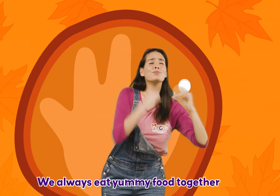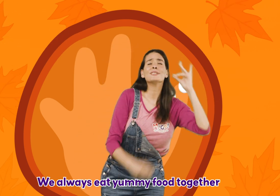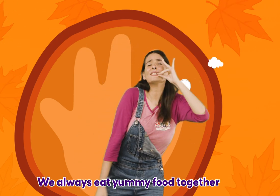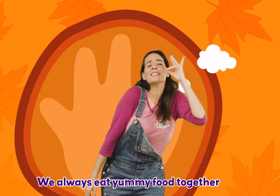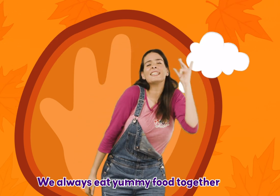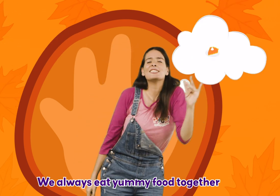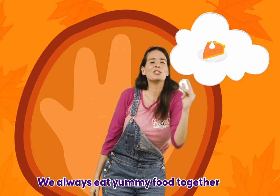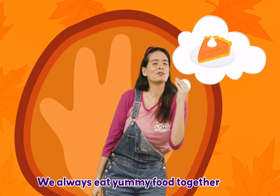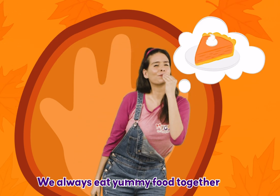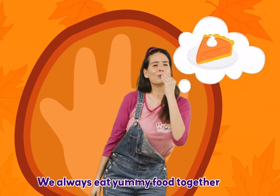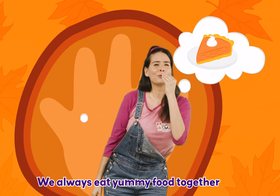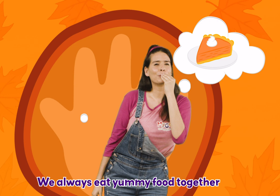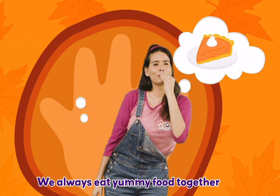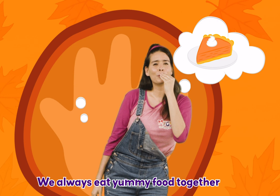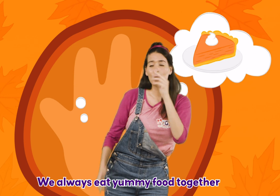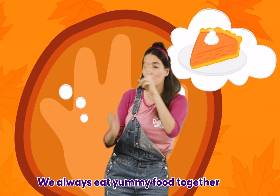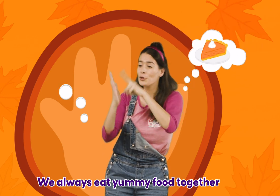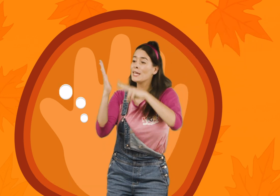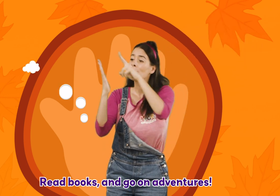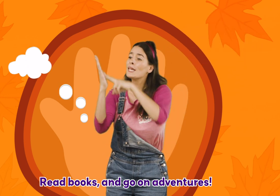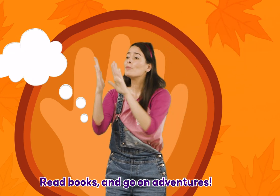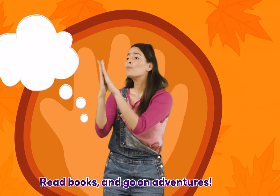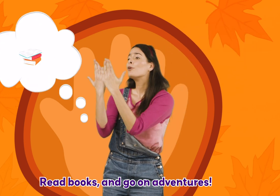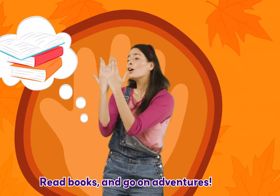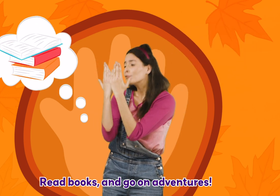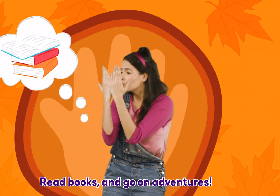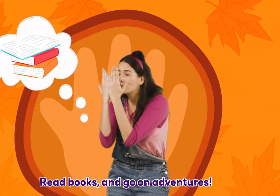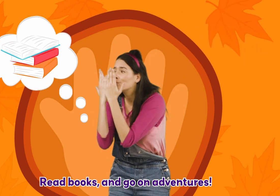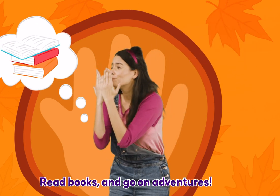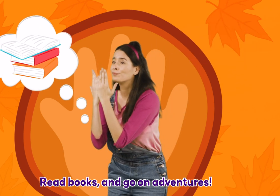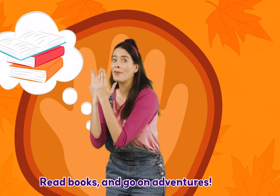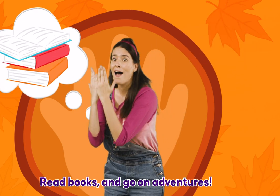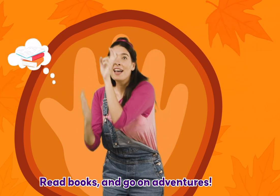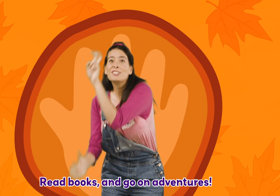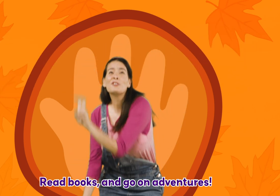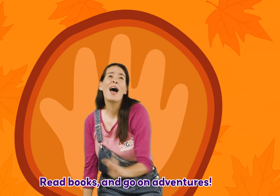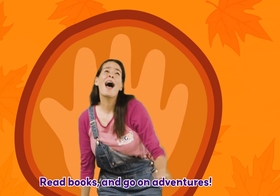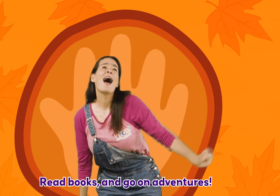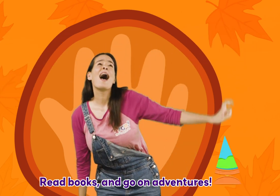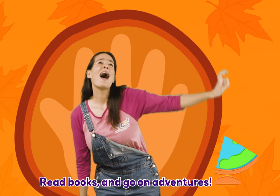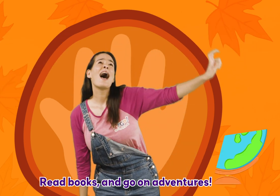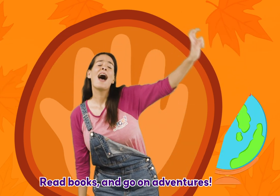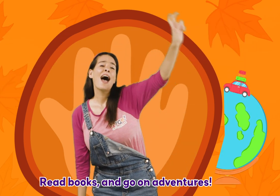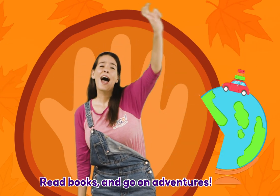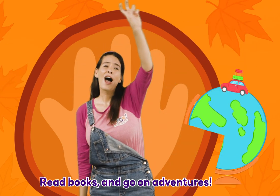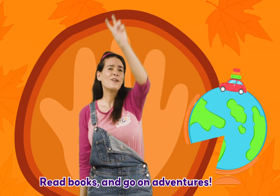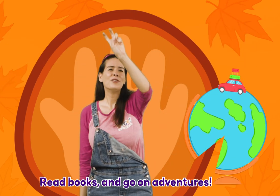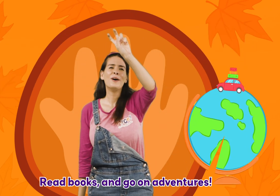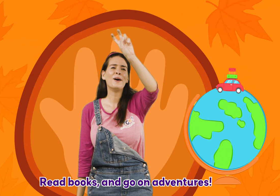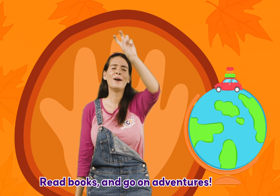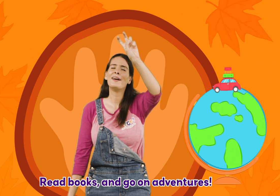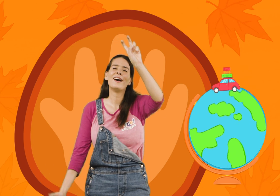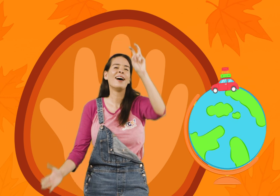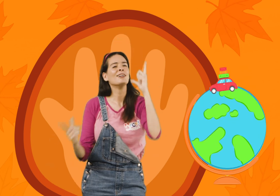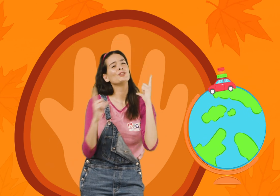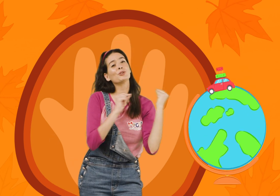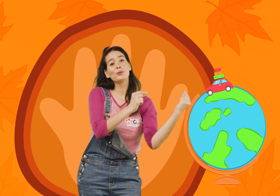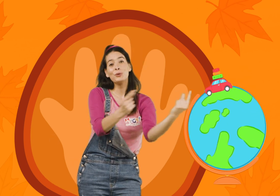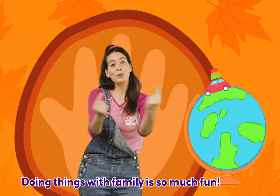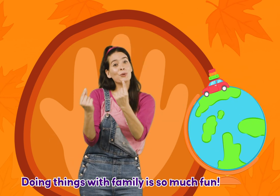eat yummy food together, read books, and go on adventures.